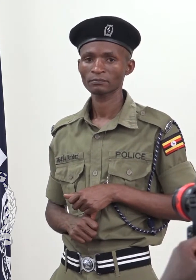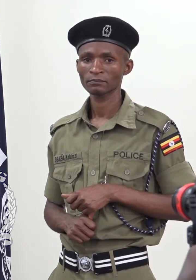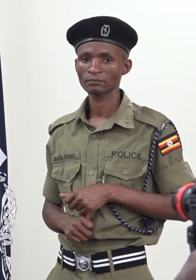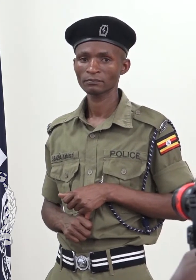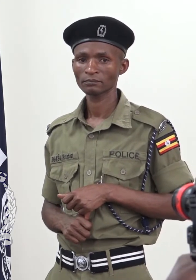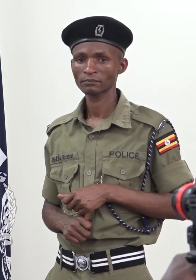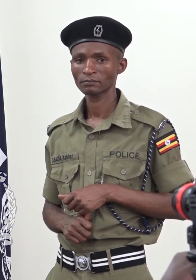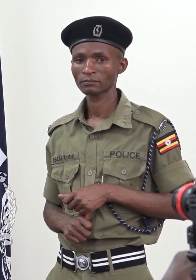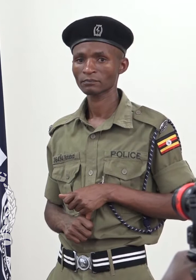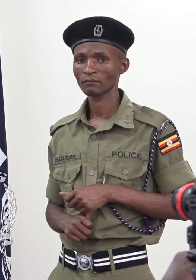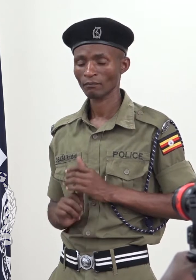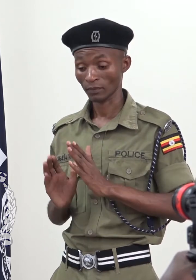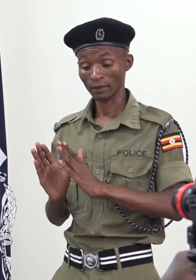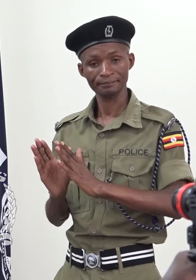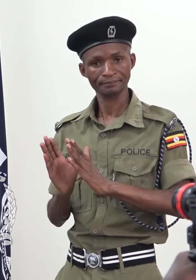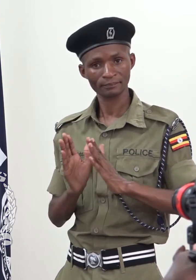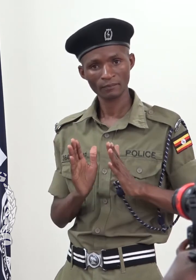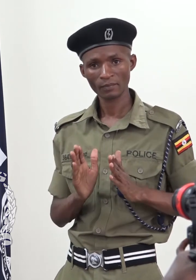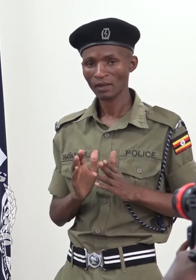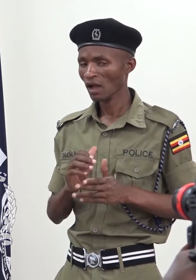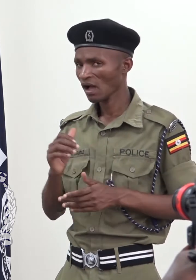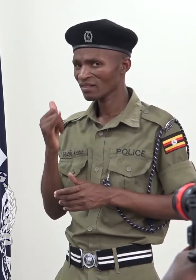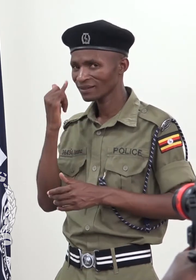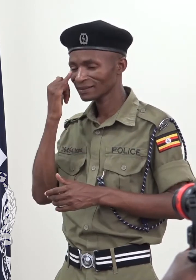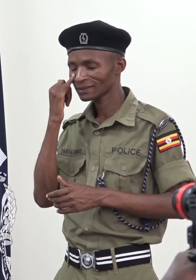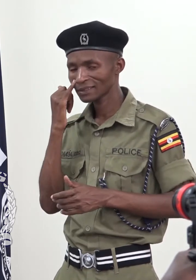there was a terrible incident where